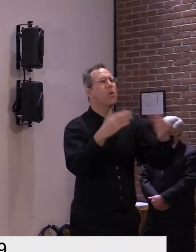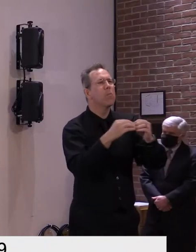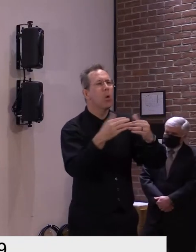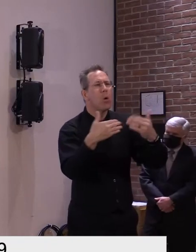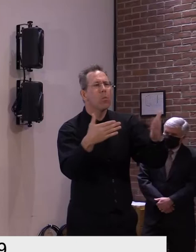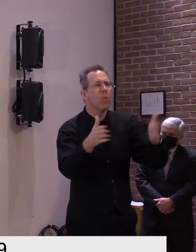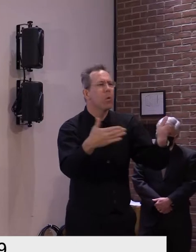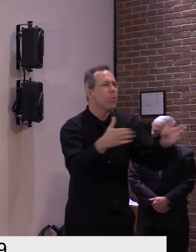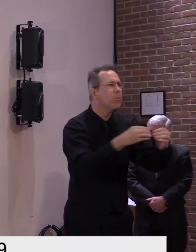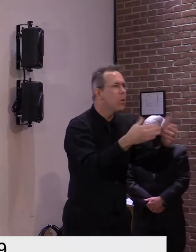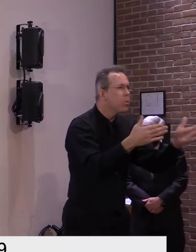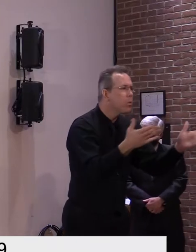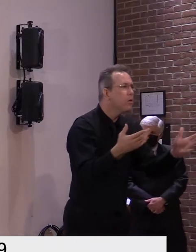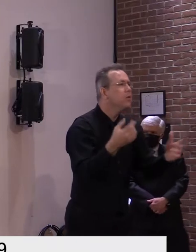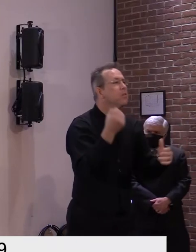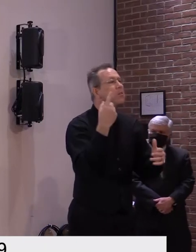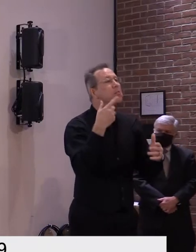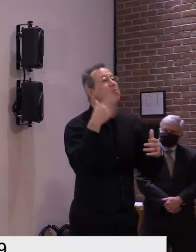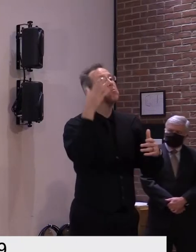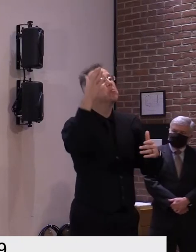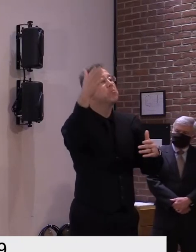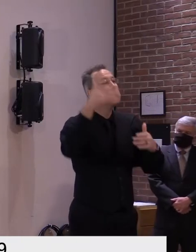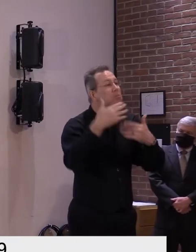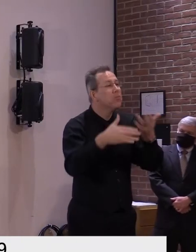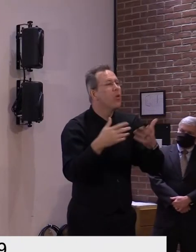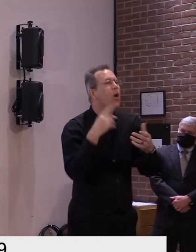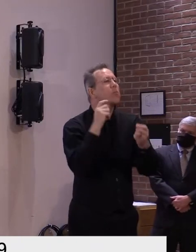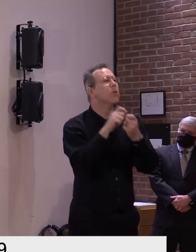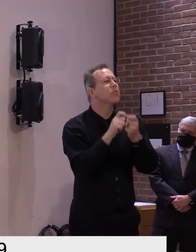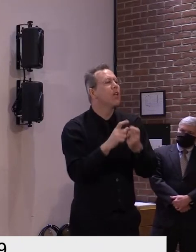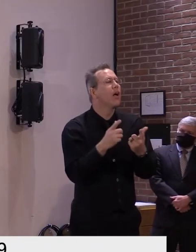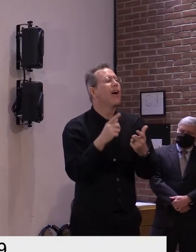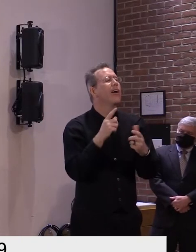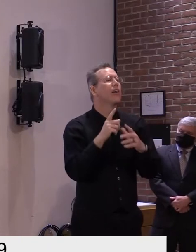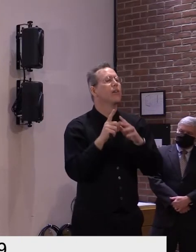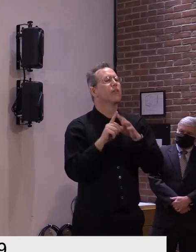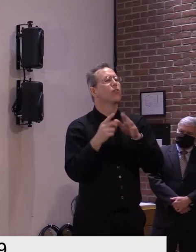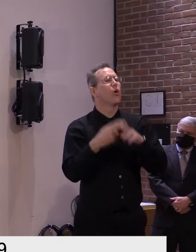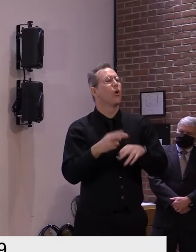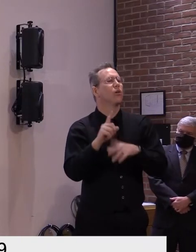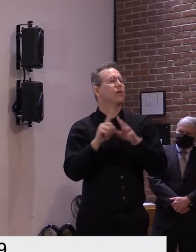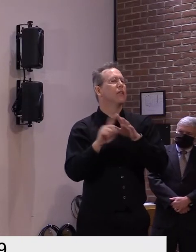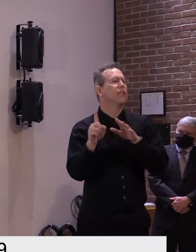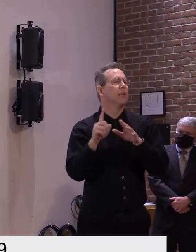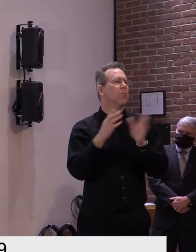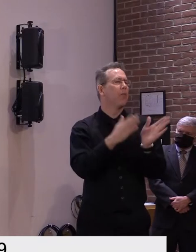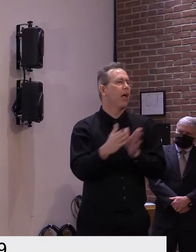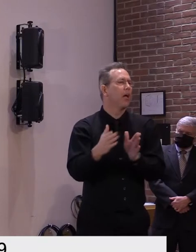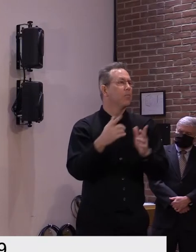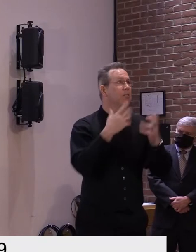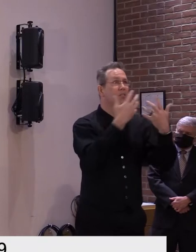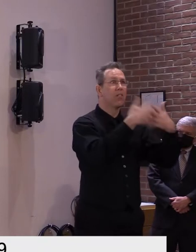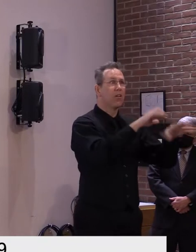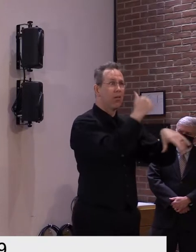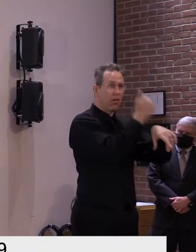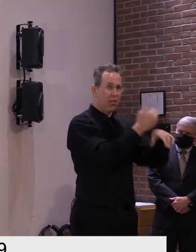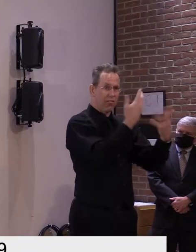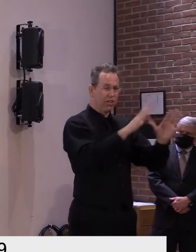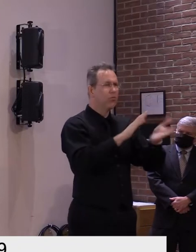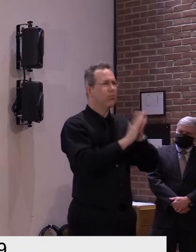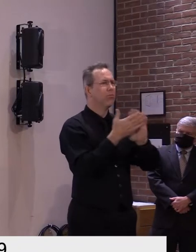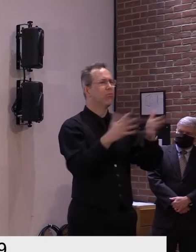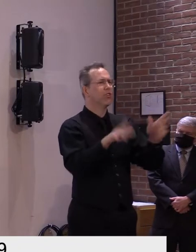it'll make a lot more sense by then, Kat. But that's where we want to get to some sort of